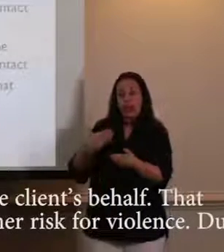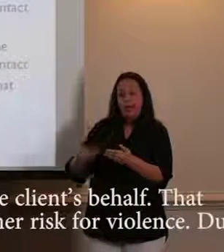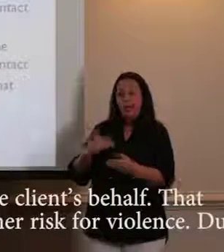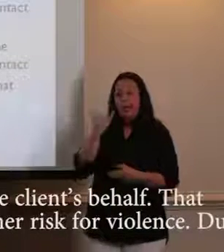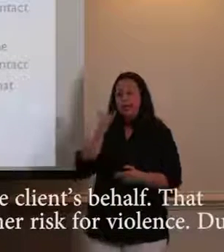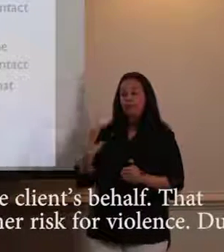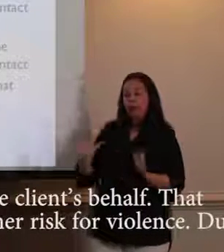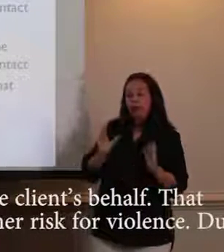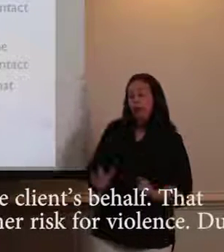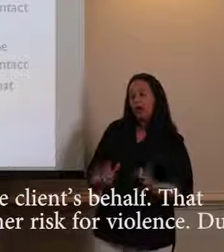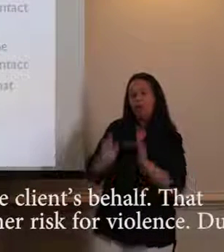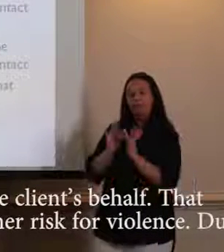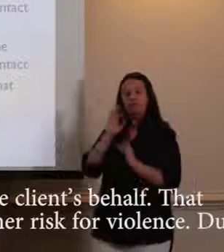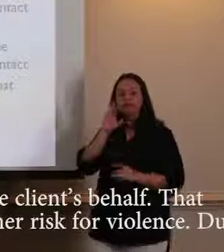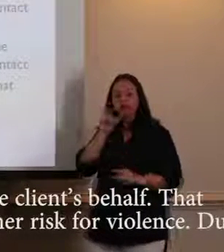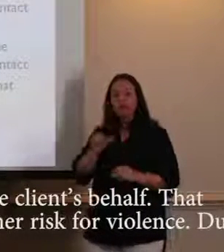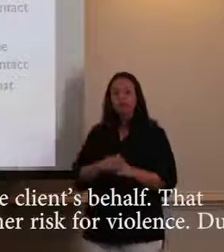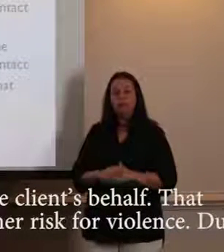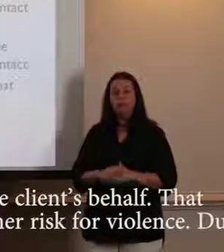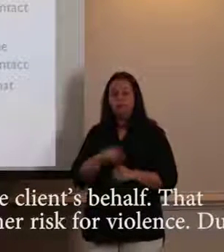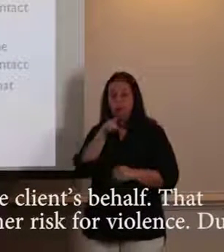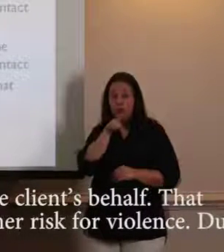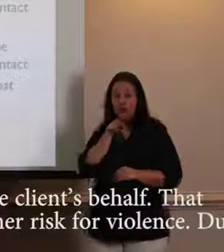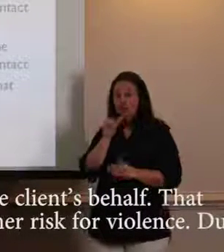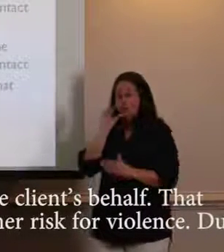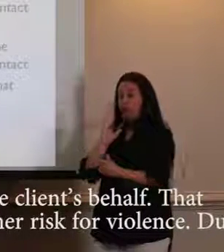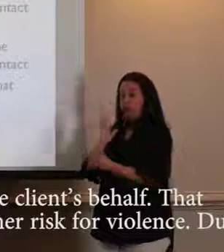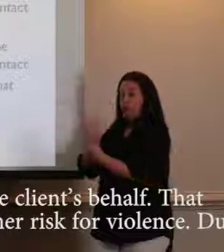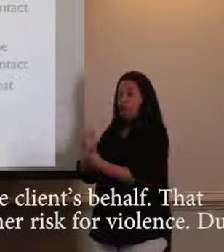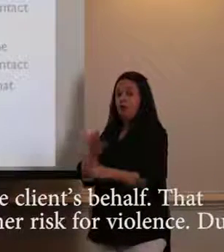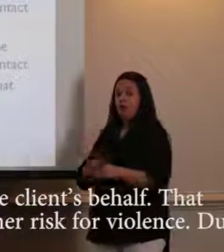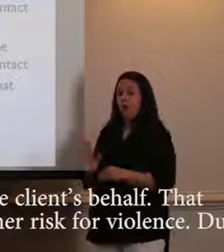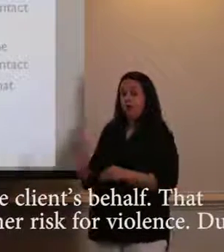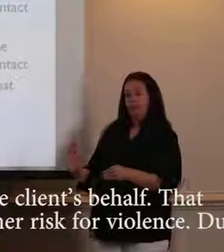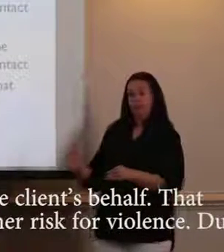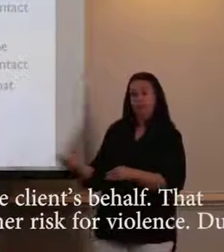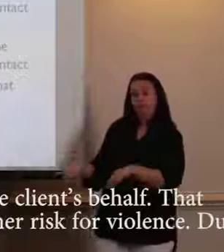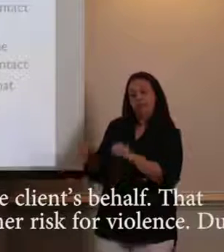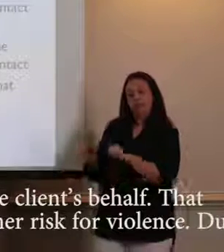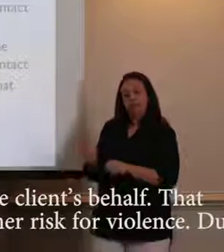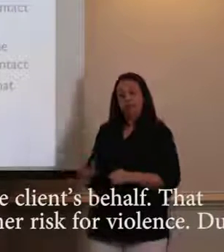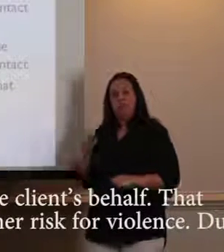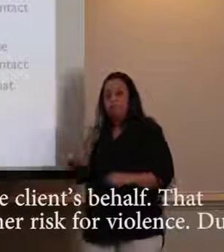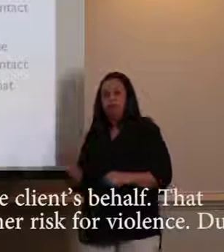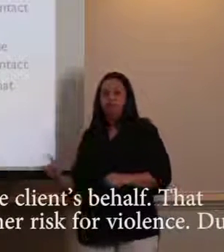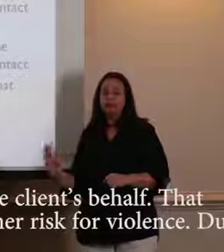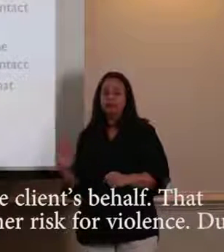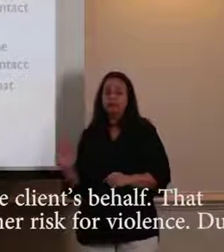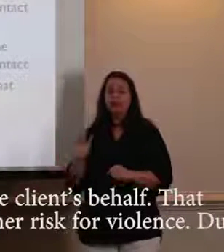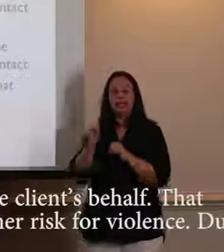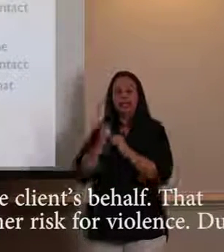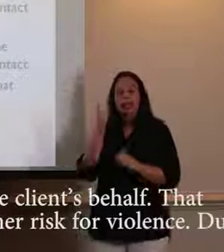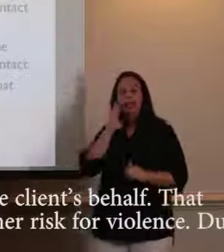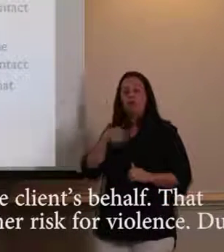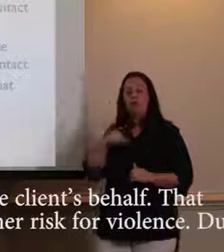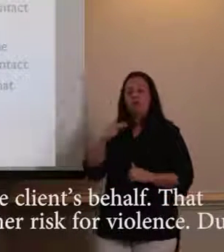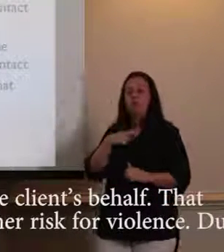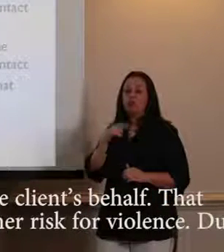contact. Don't interfere on the client's behalf. That absolutely puts them at a higher risk for violence.